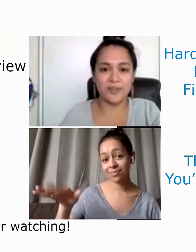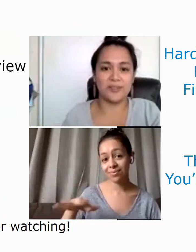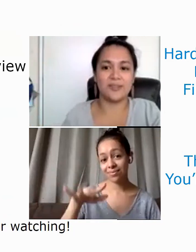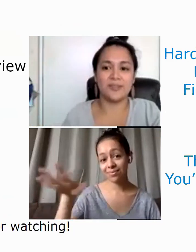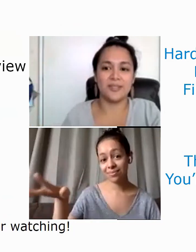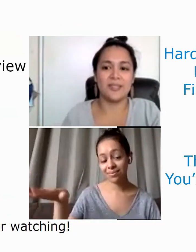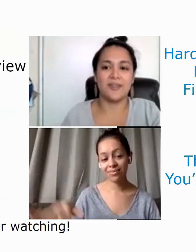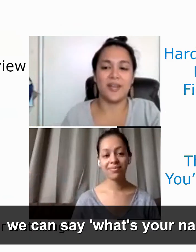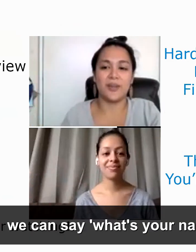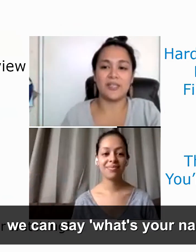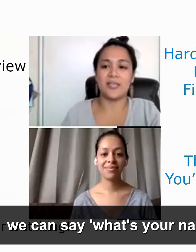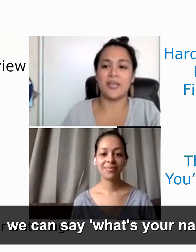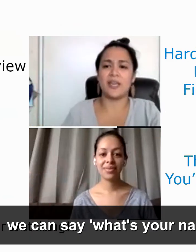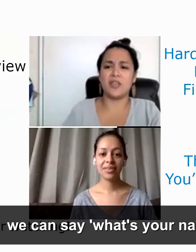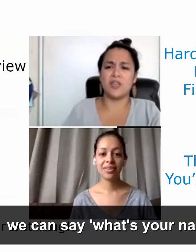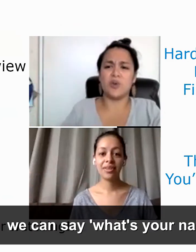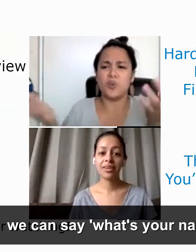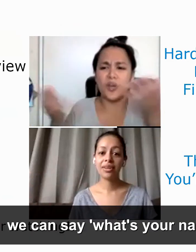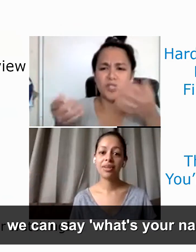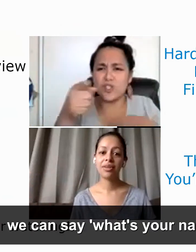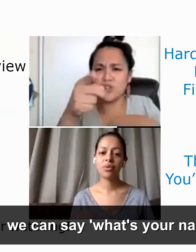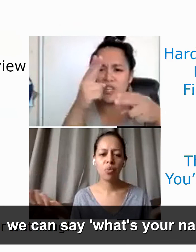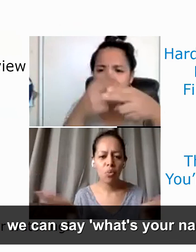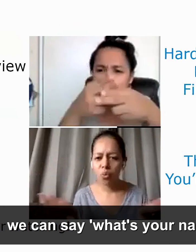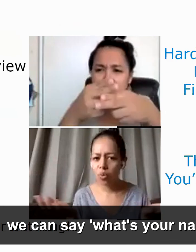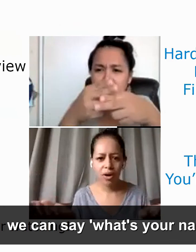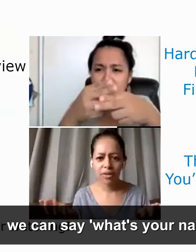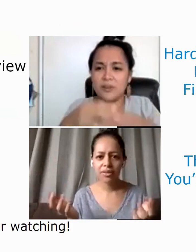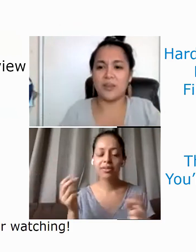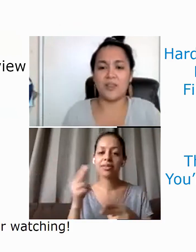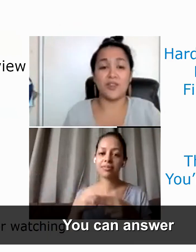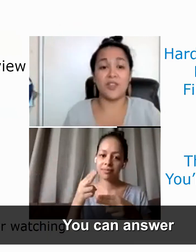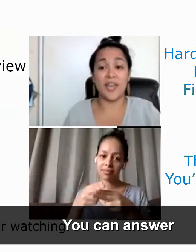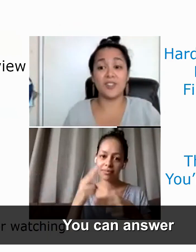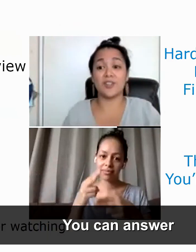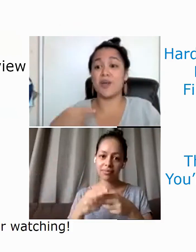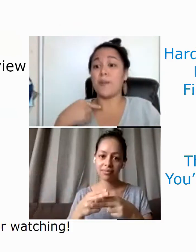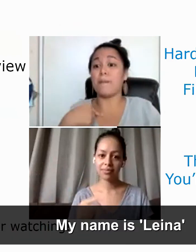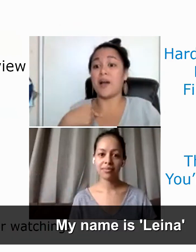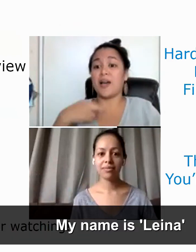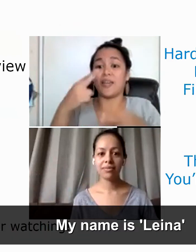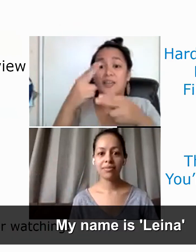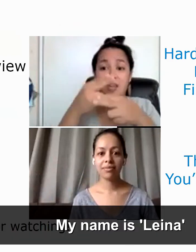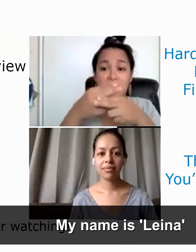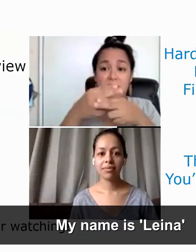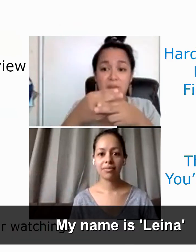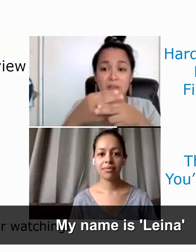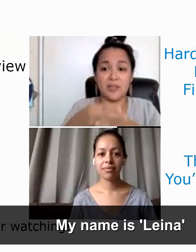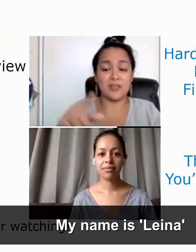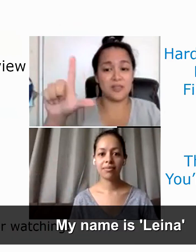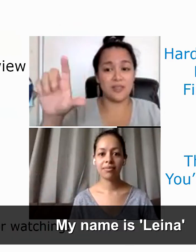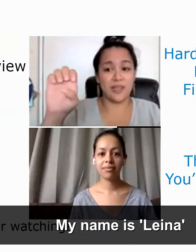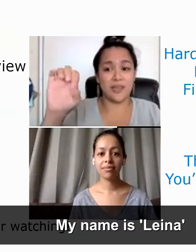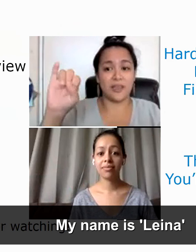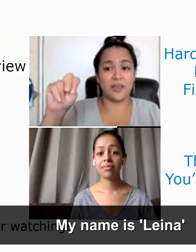spell, right? We can say, what's your name? And you can answer, my name